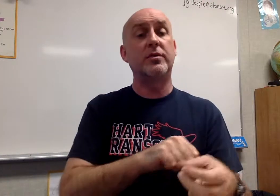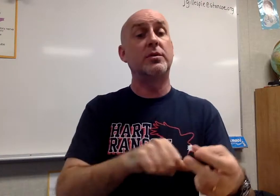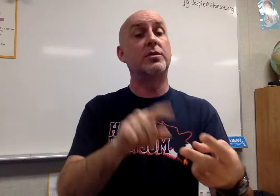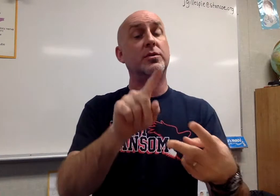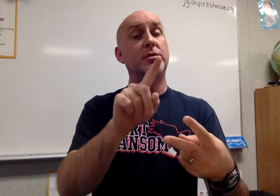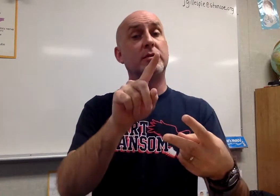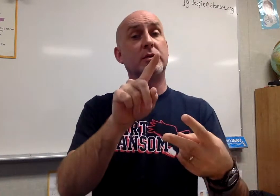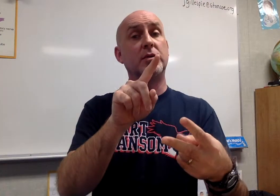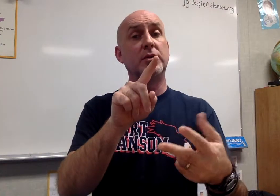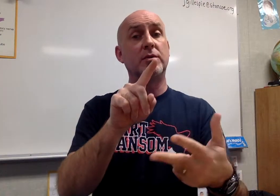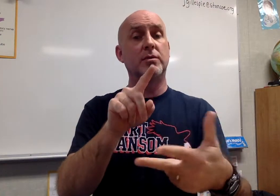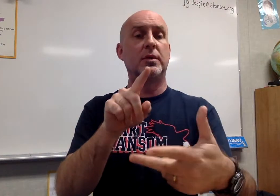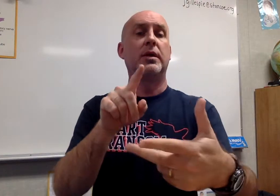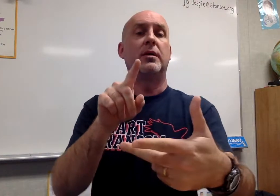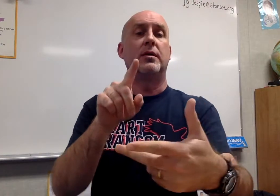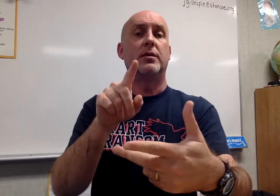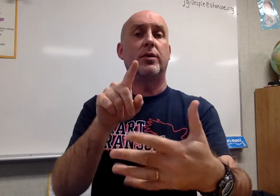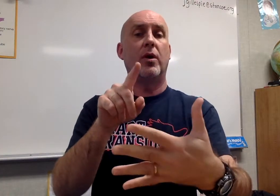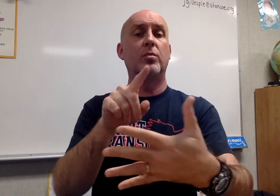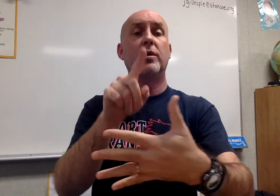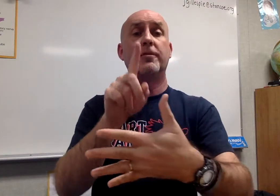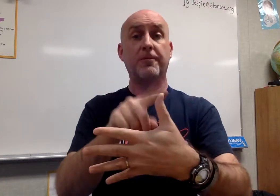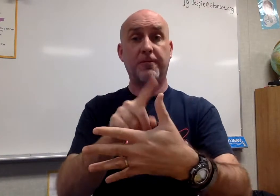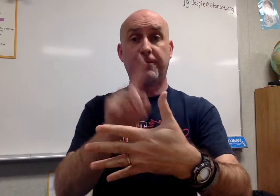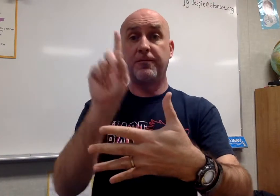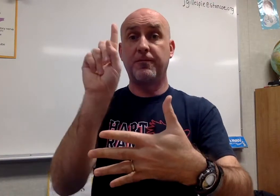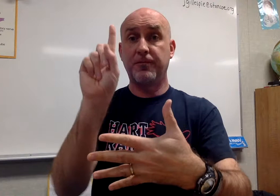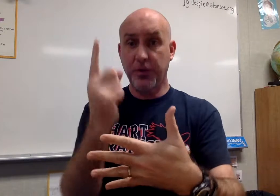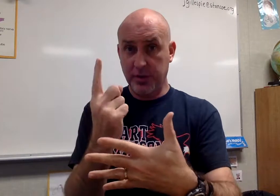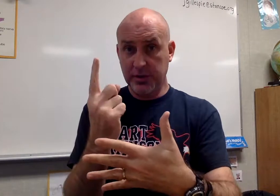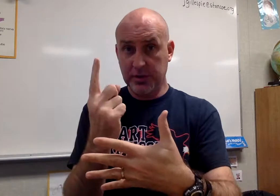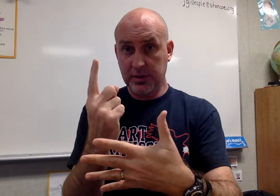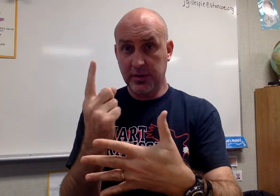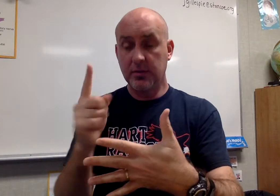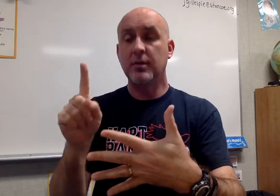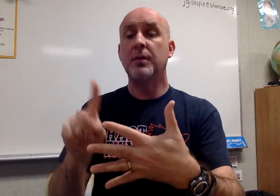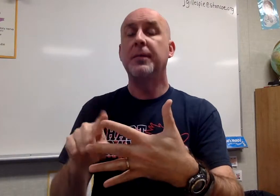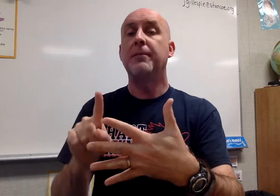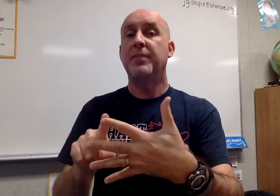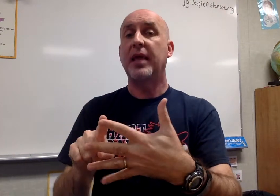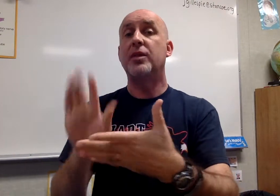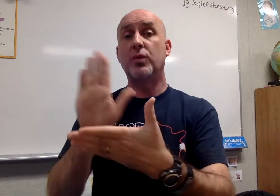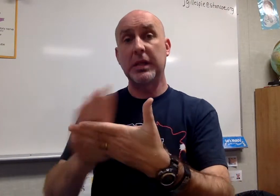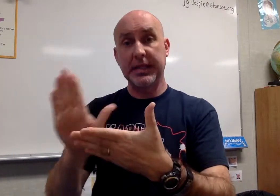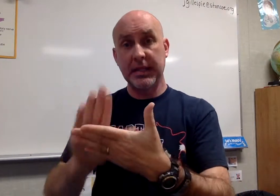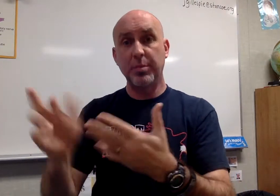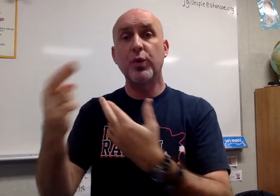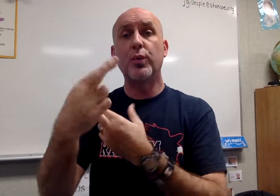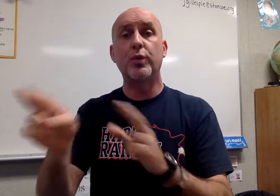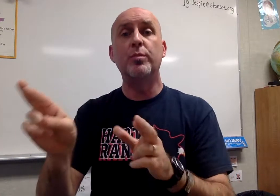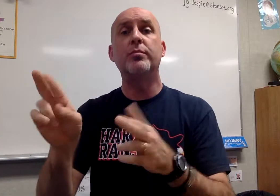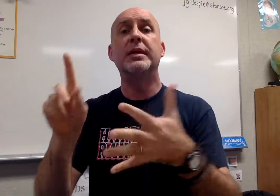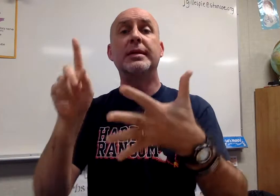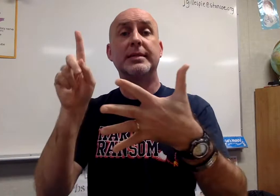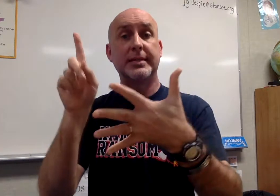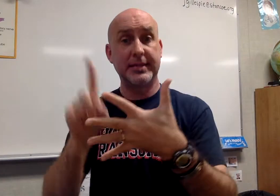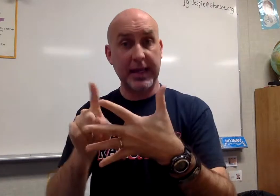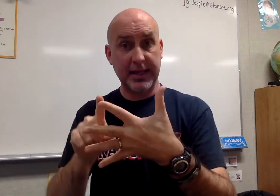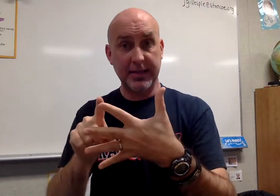you do your homework first, and then you clean up your room second. That's